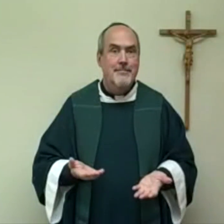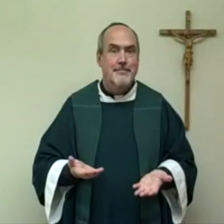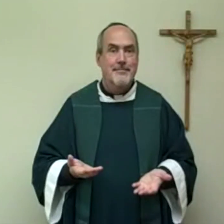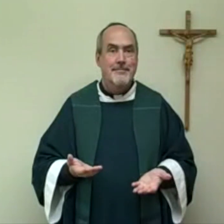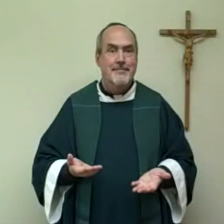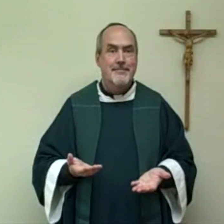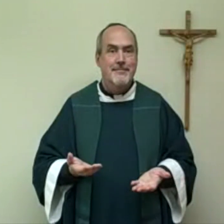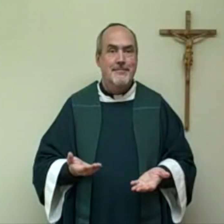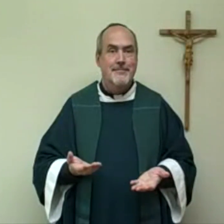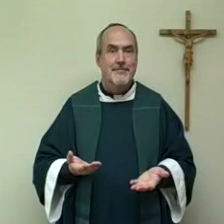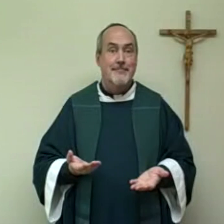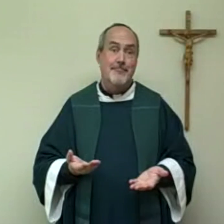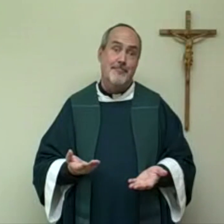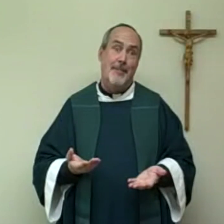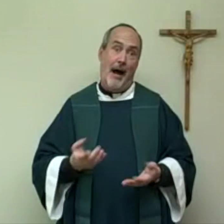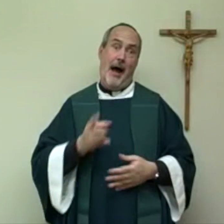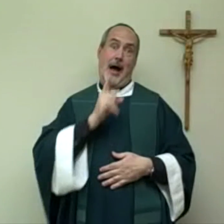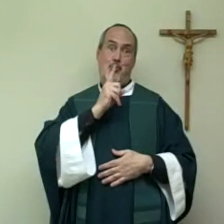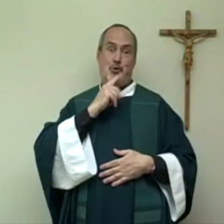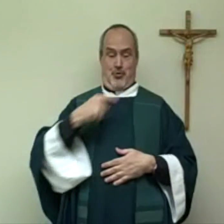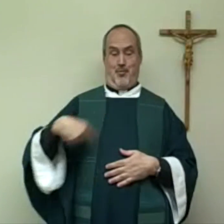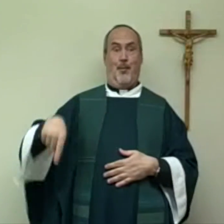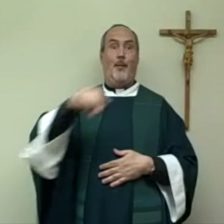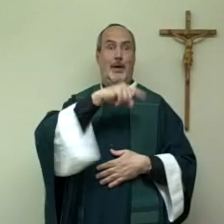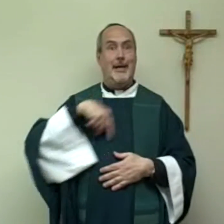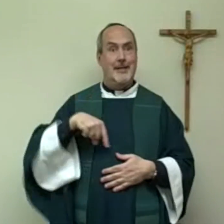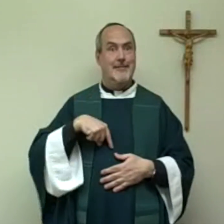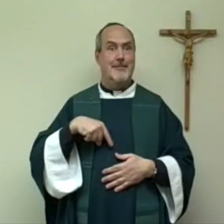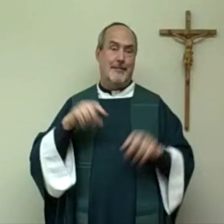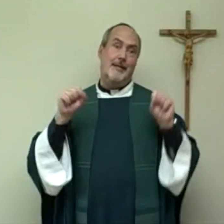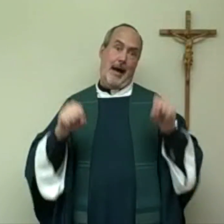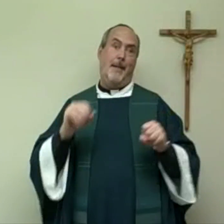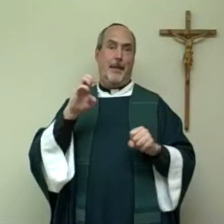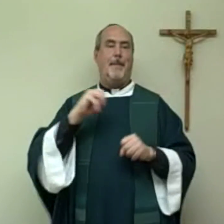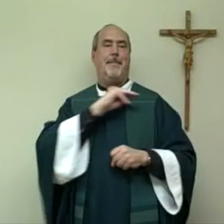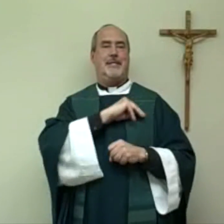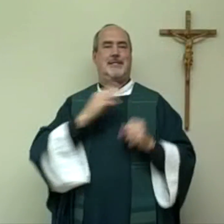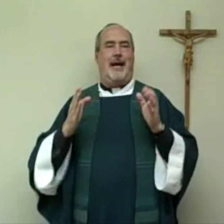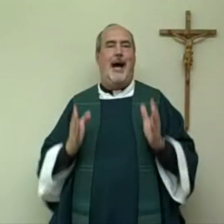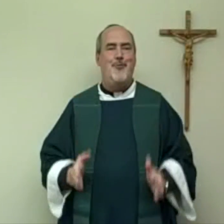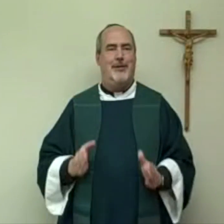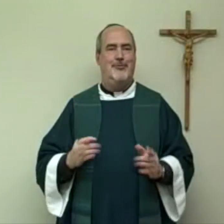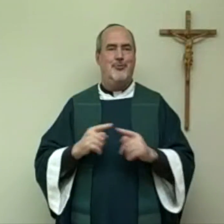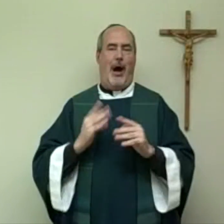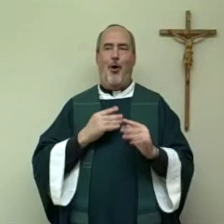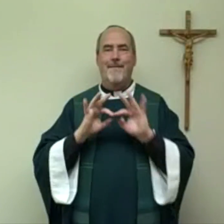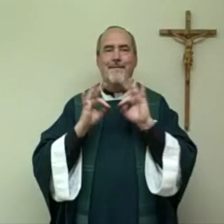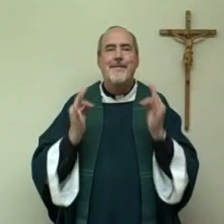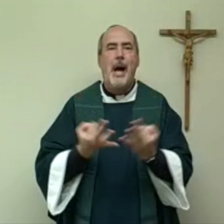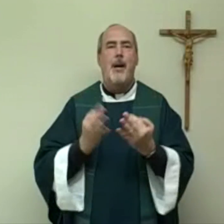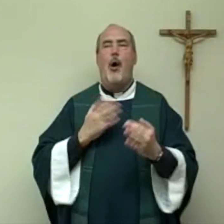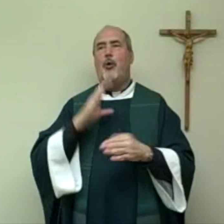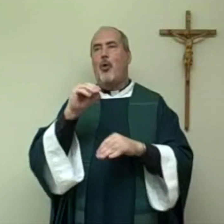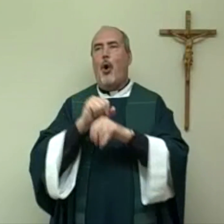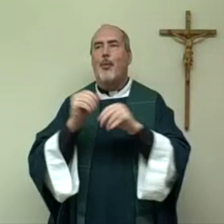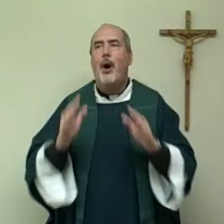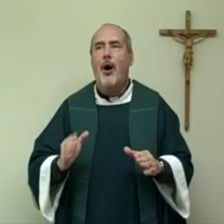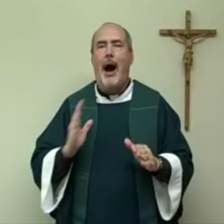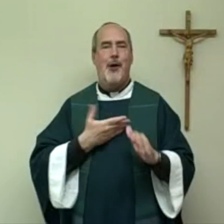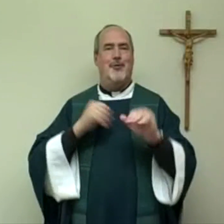it so that we can help them because they do not know. So we can be missionaries in our everyday lives